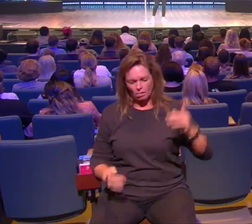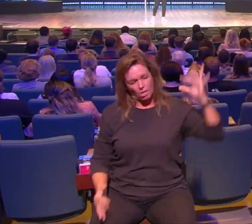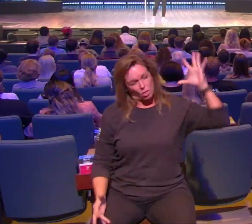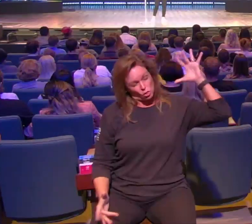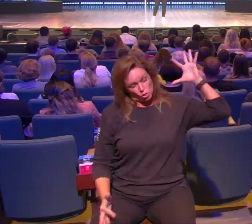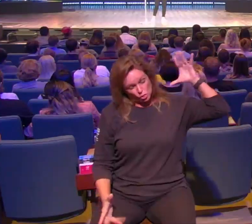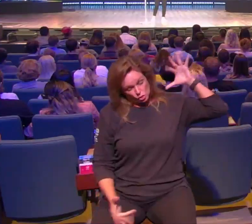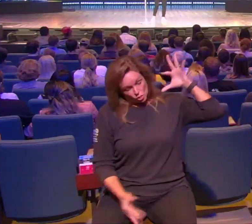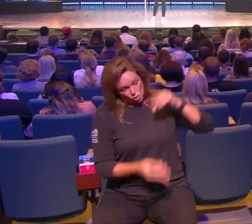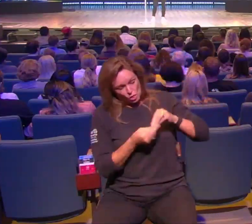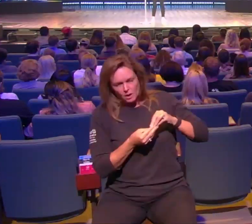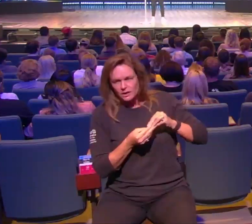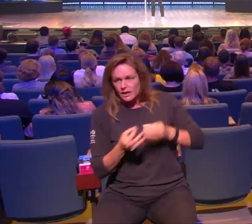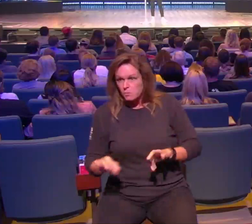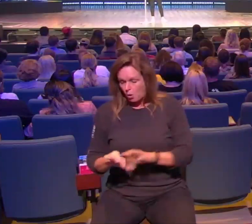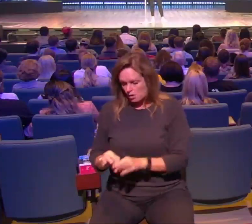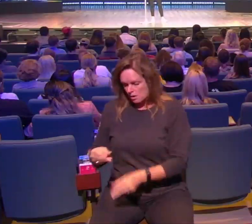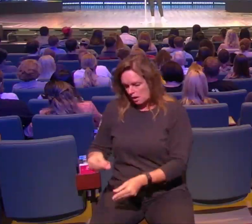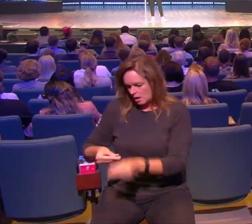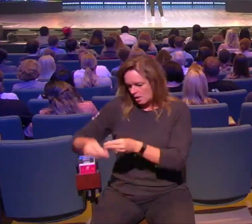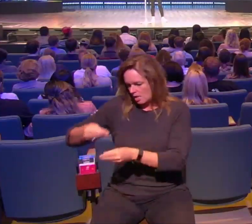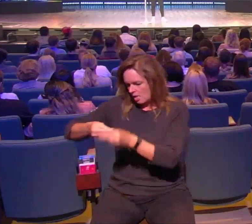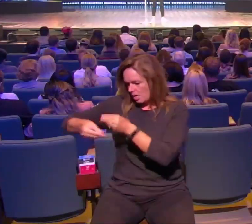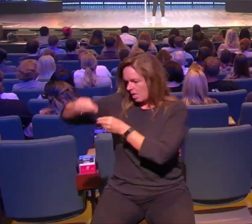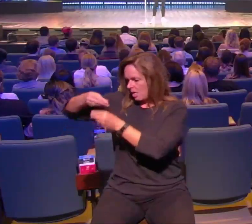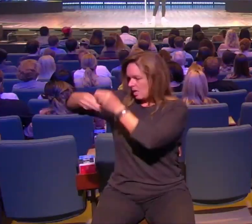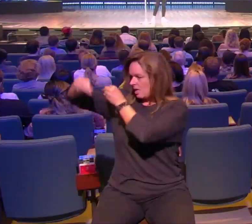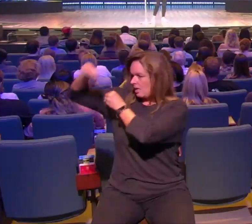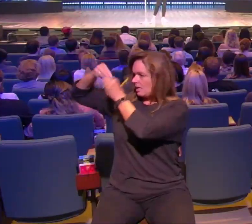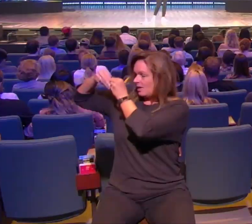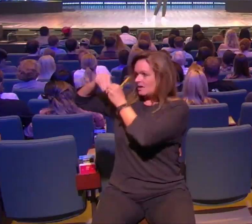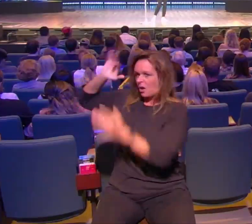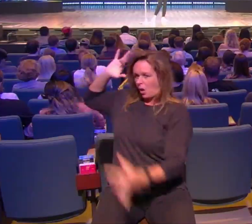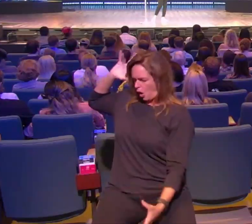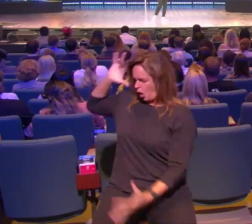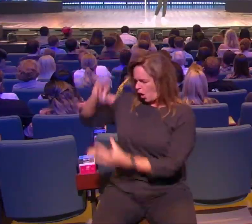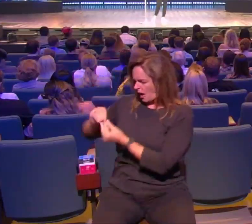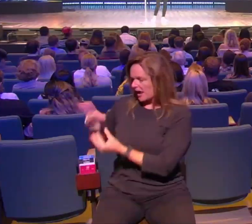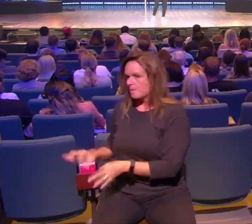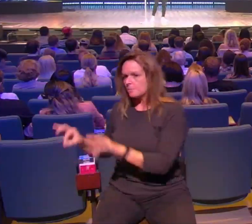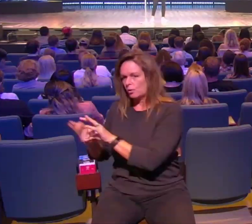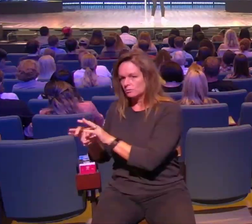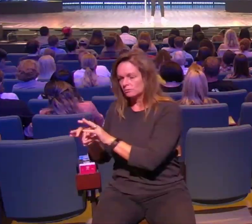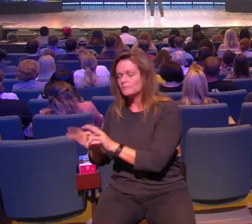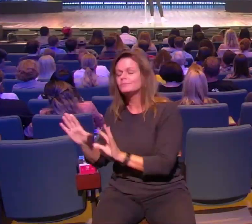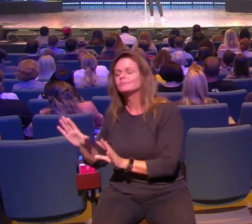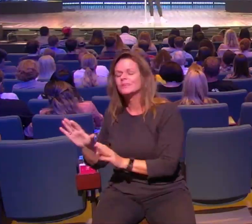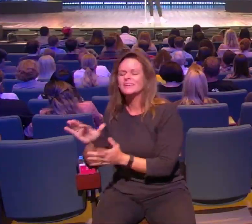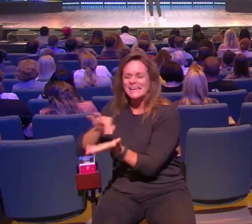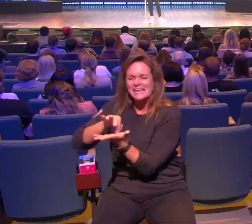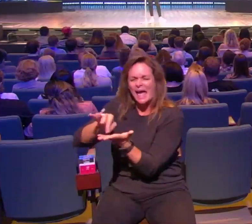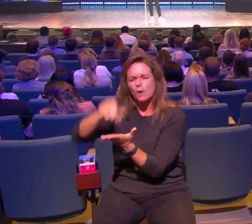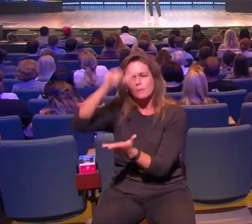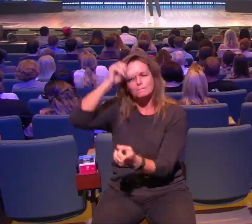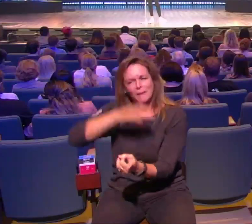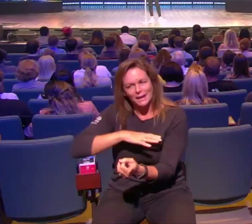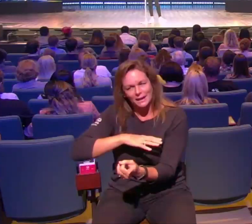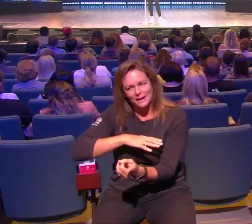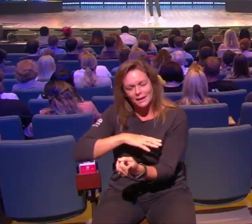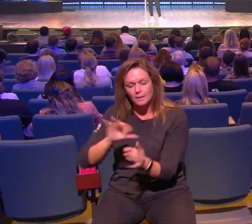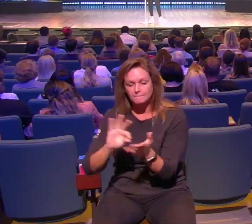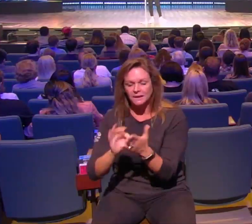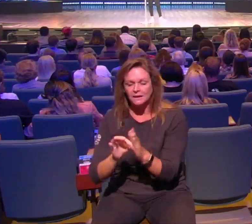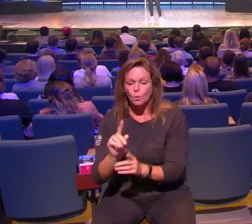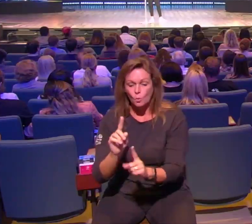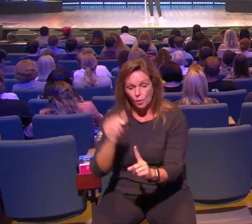reasons they needed to count the men. One was so that they knew how many men that they had that were ready for battle. But the other reason was,